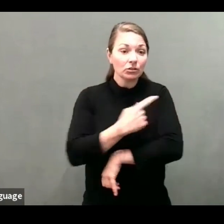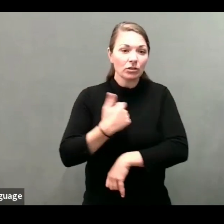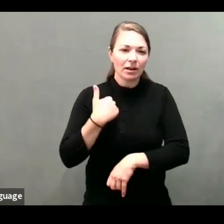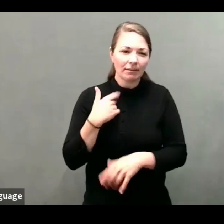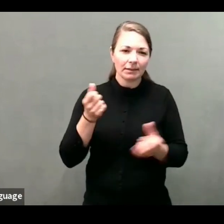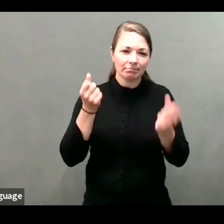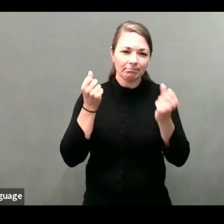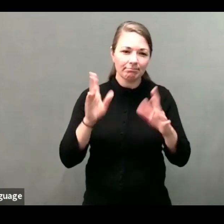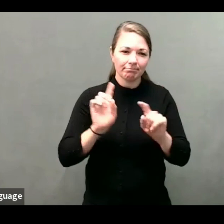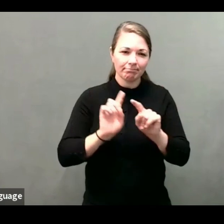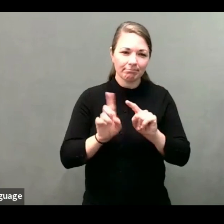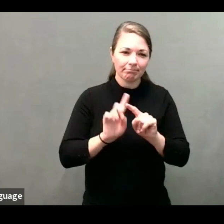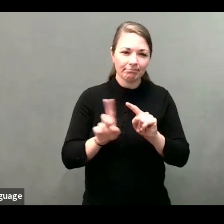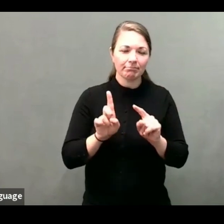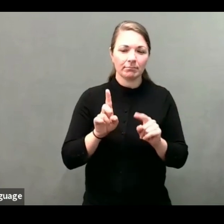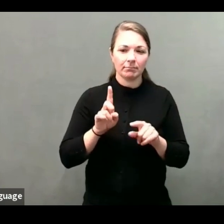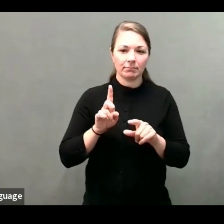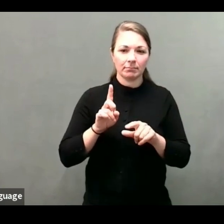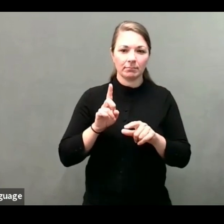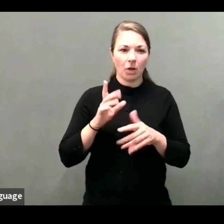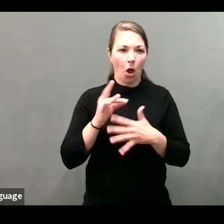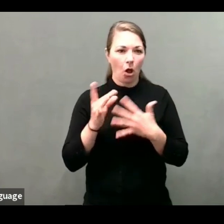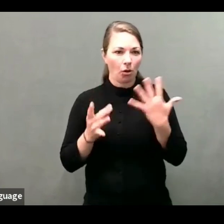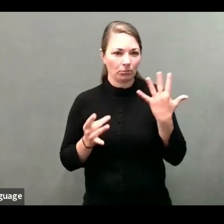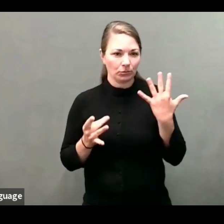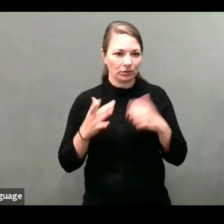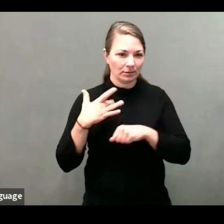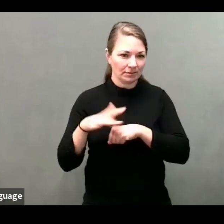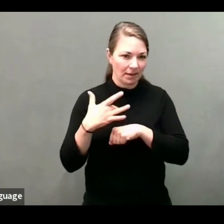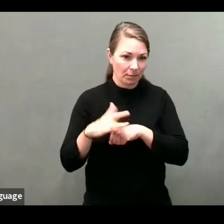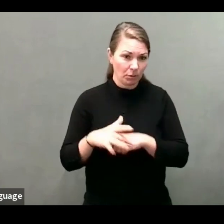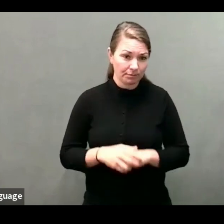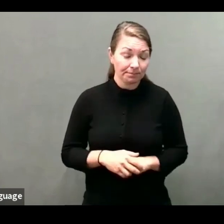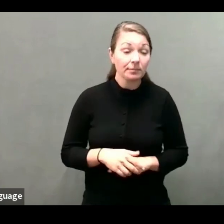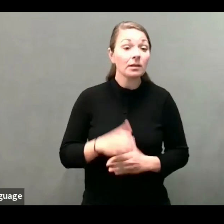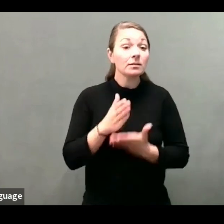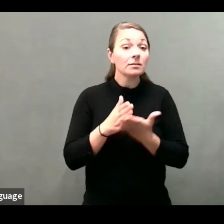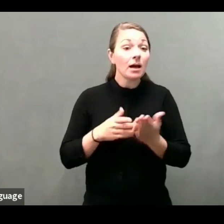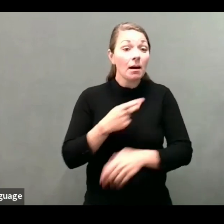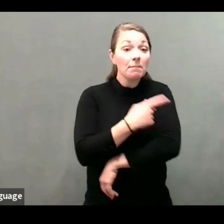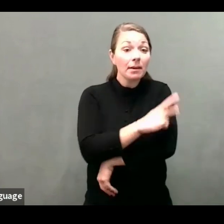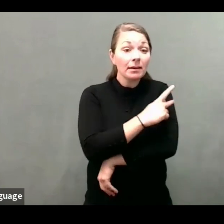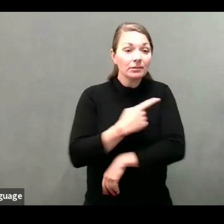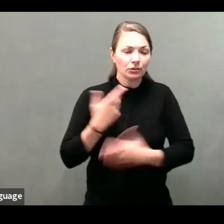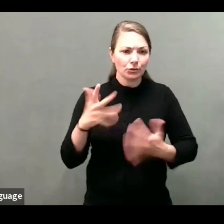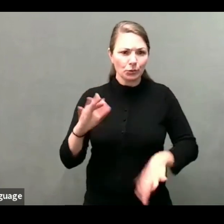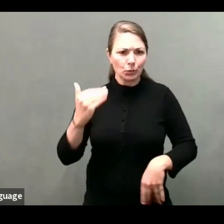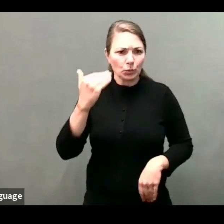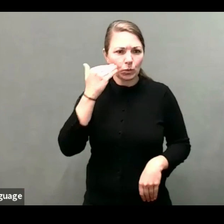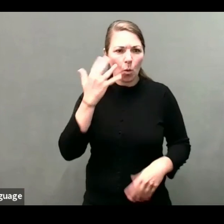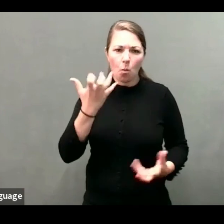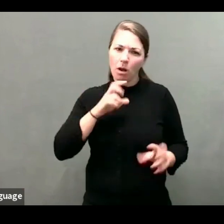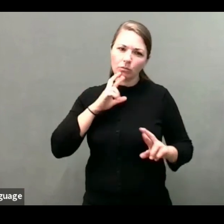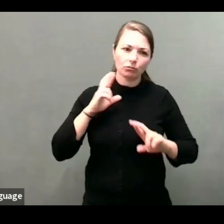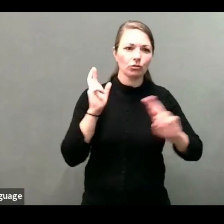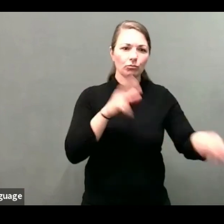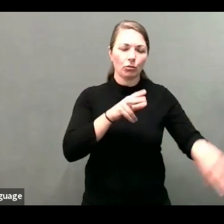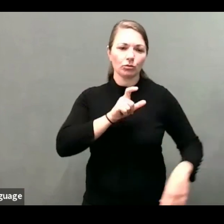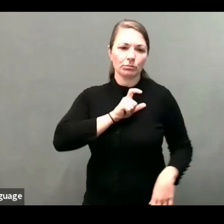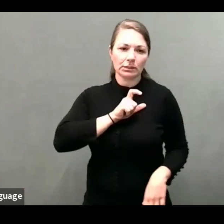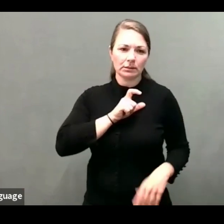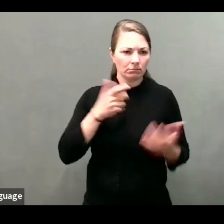variety of available paths open to them. Some patients know that they want to report to police and that they want